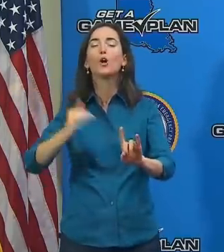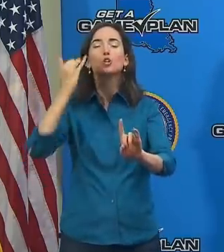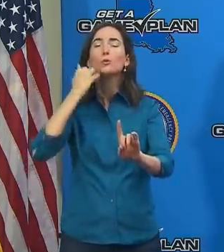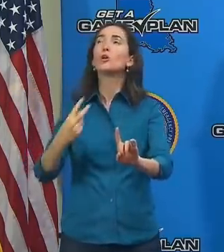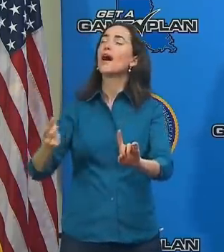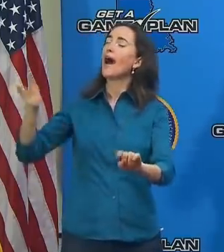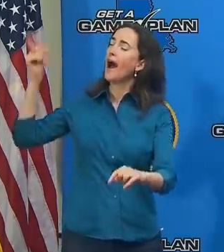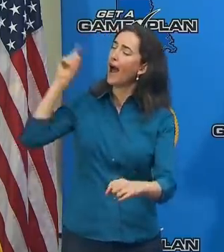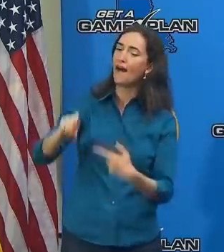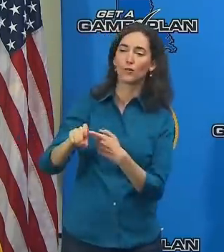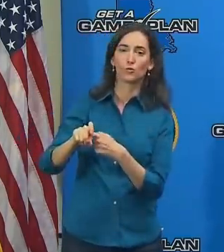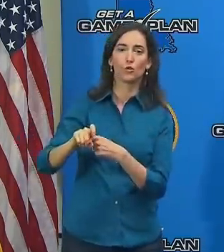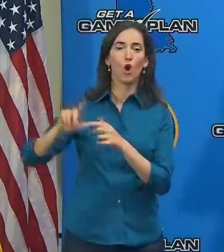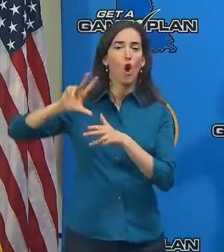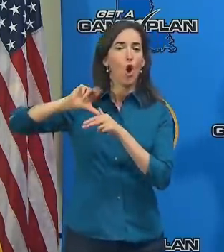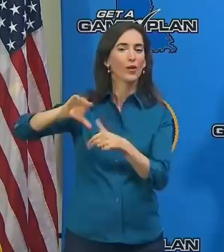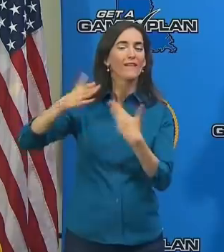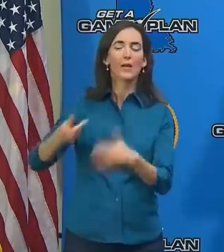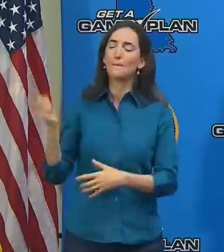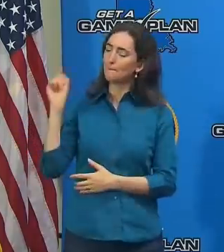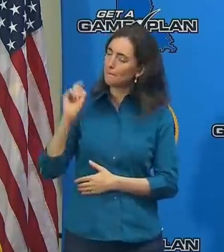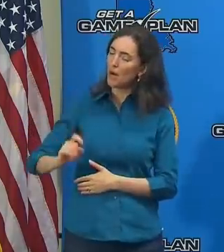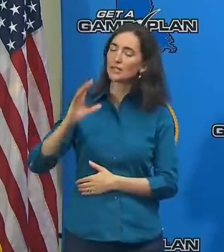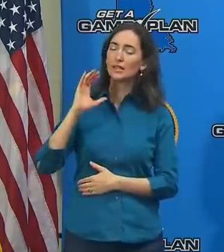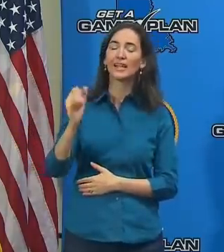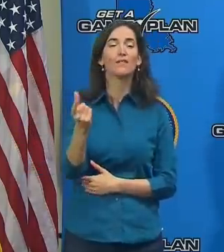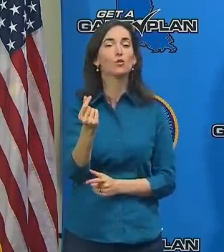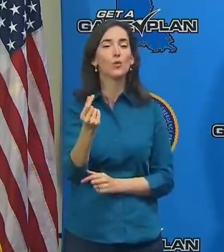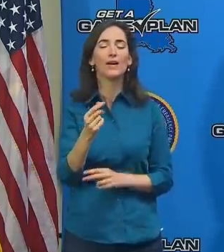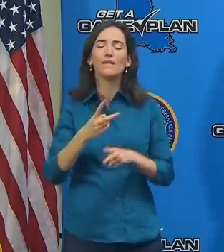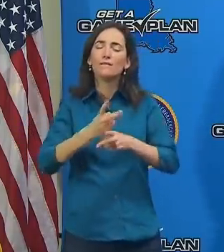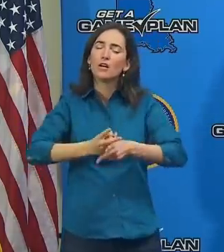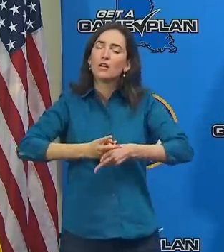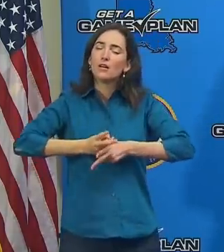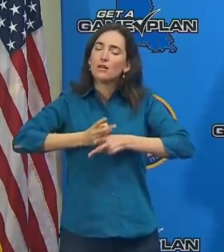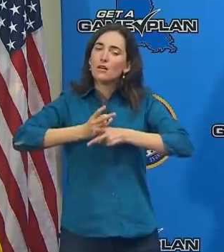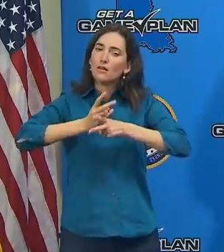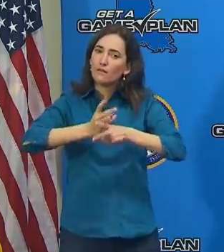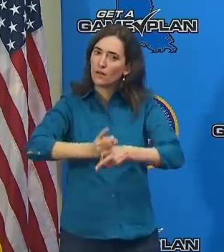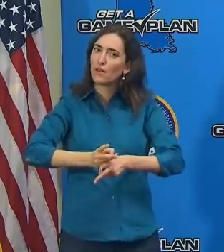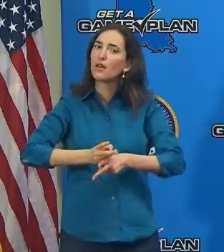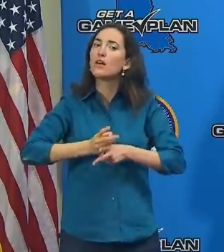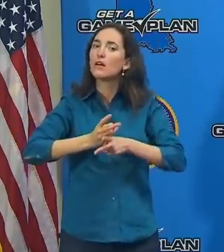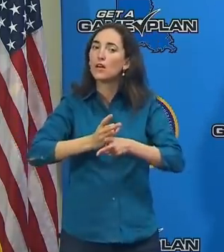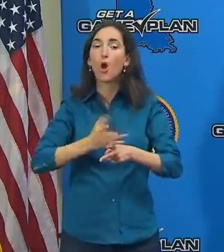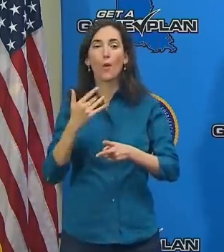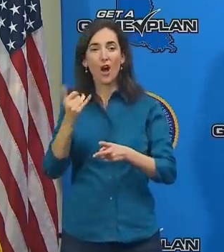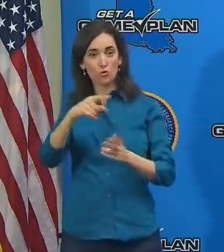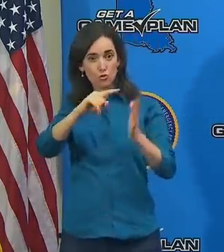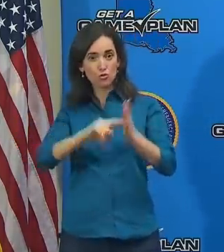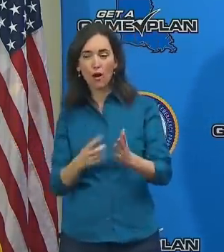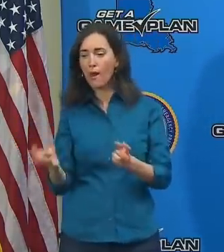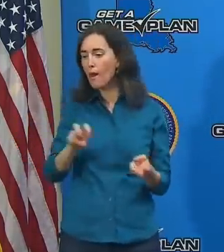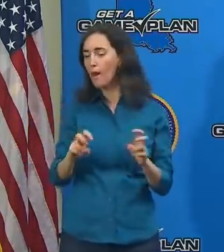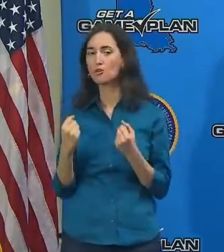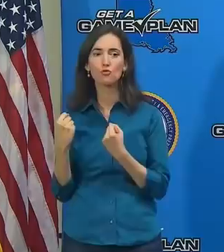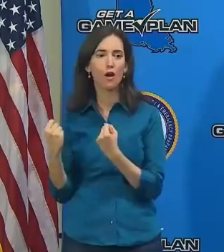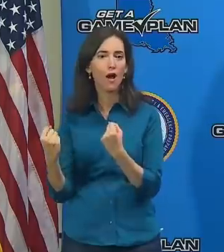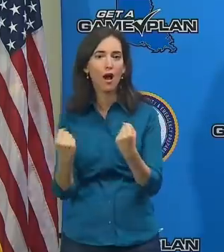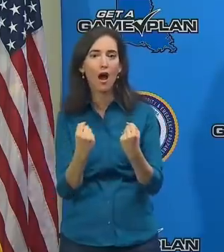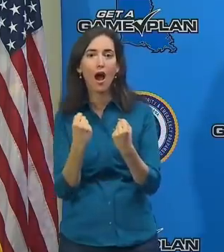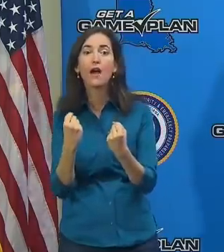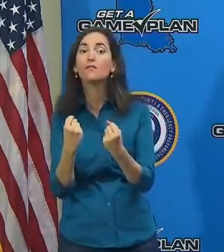necessary after the storm, please proceed with extreme caution. There will be hazards out there that you may